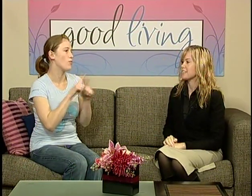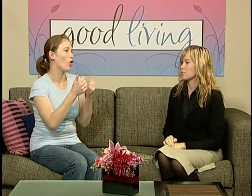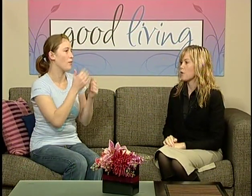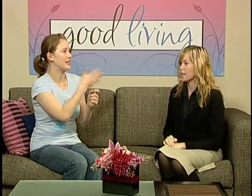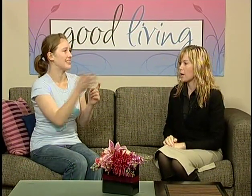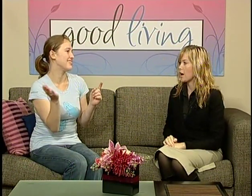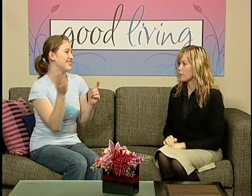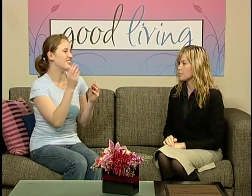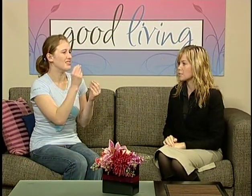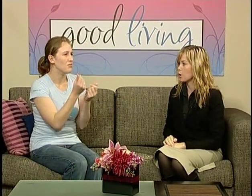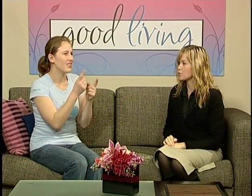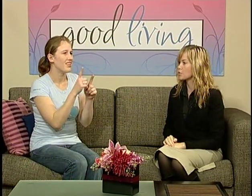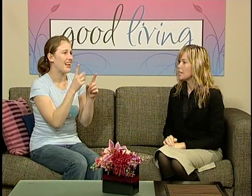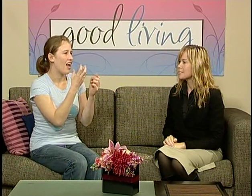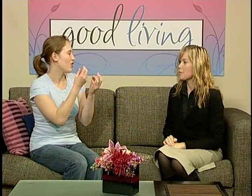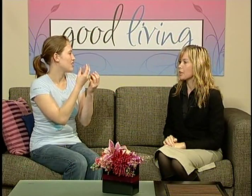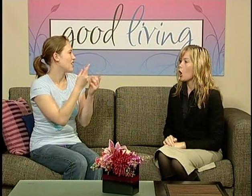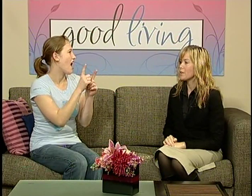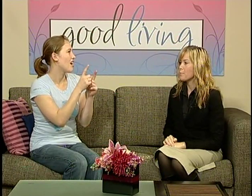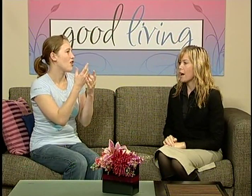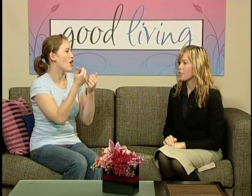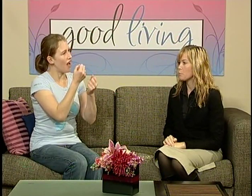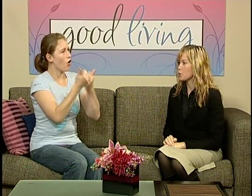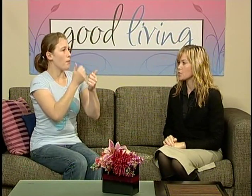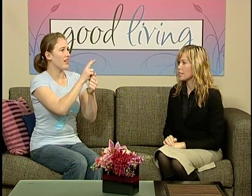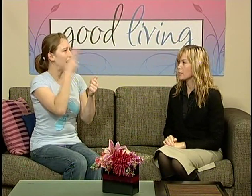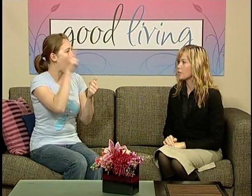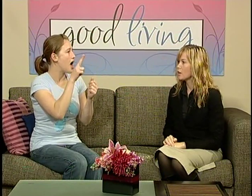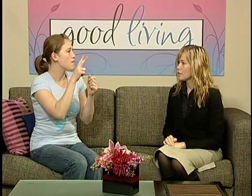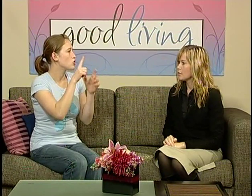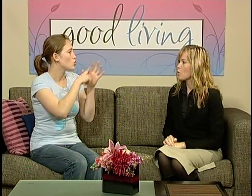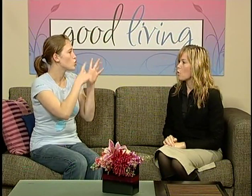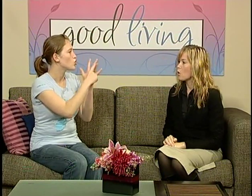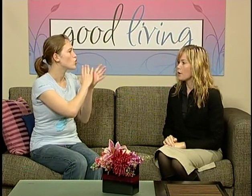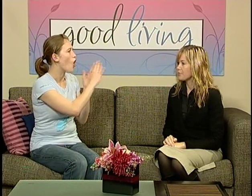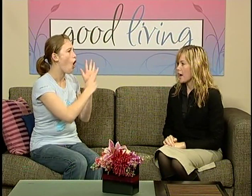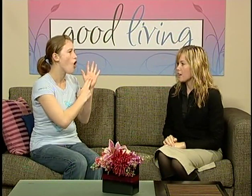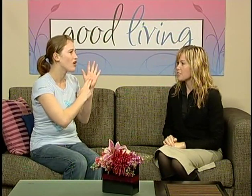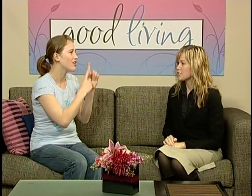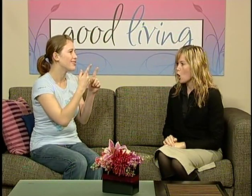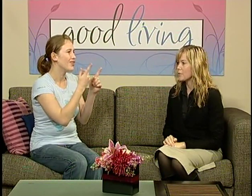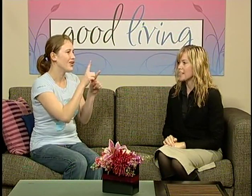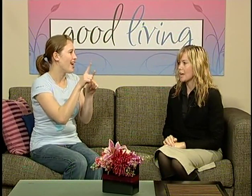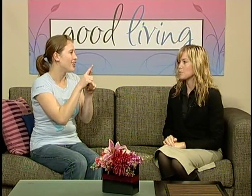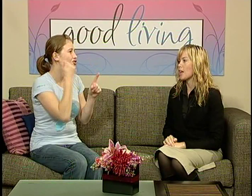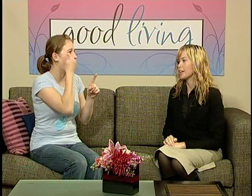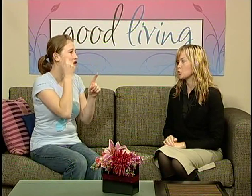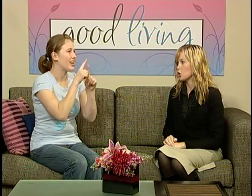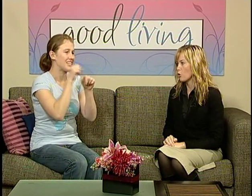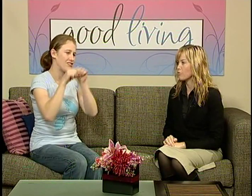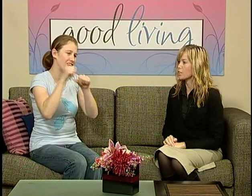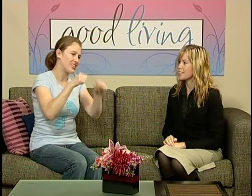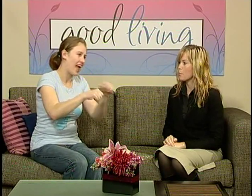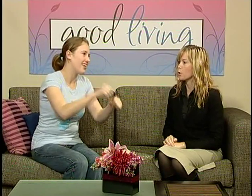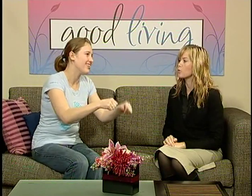Yes, that's right. I suppose something common about the person, or if there's common names like